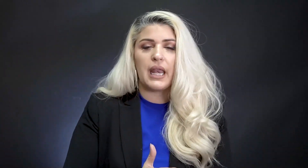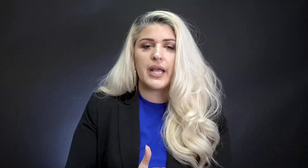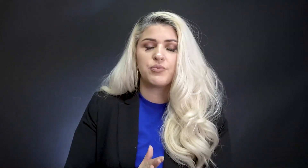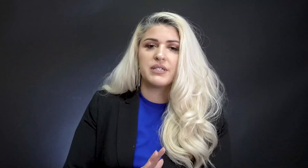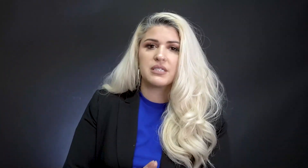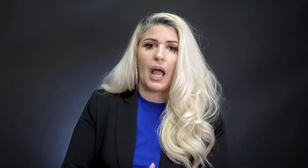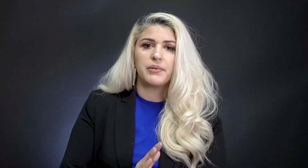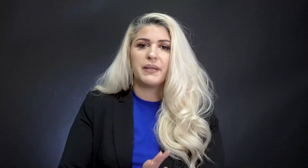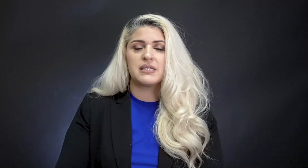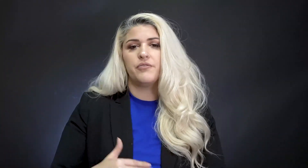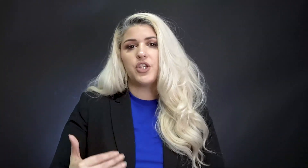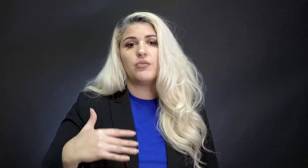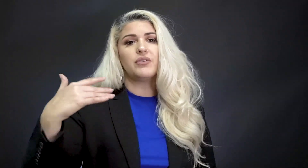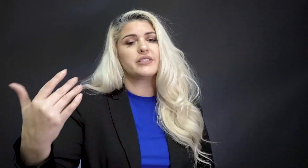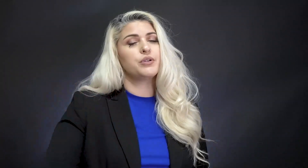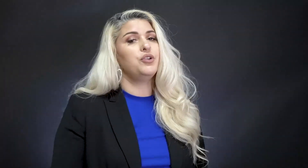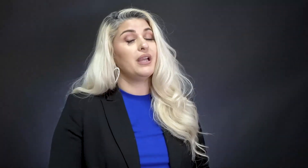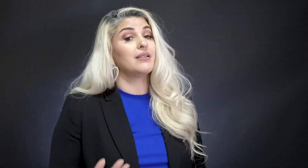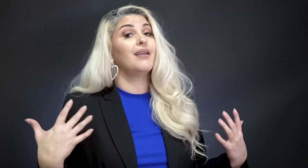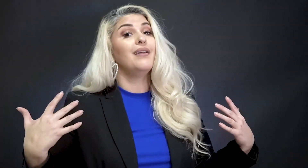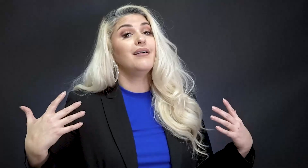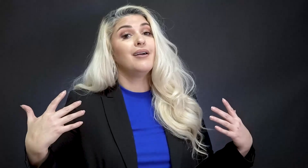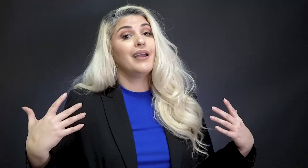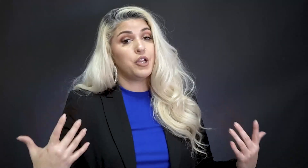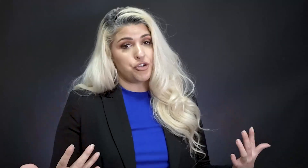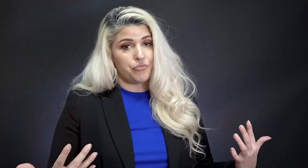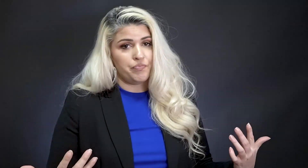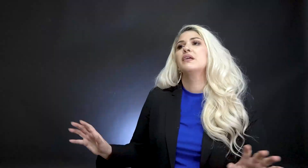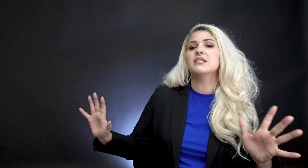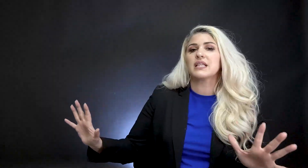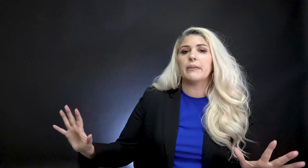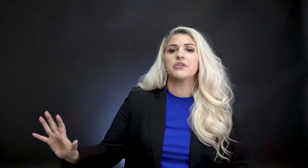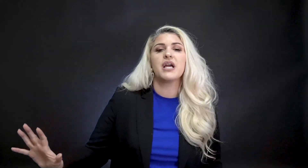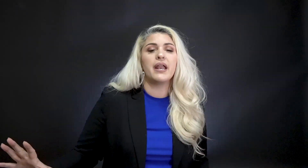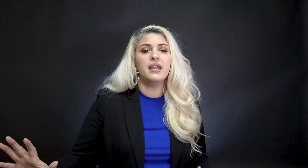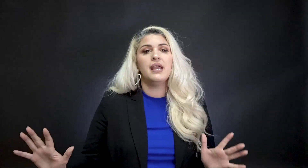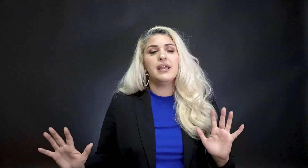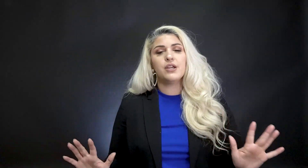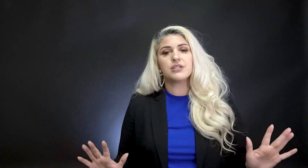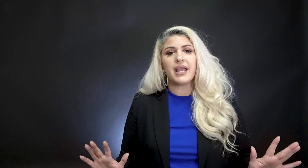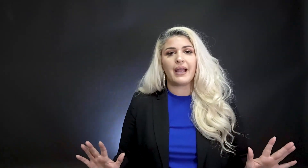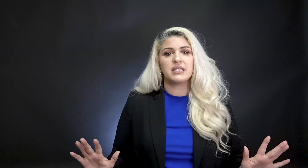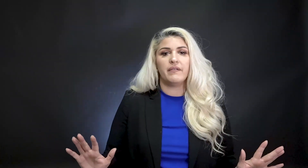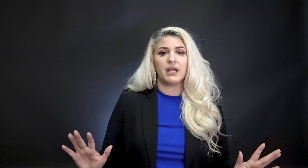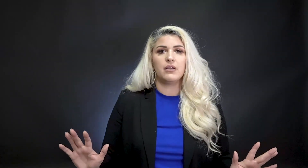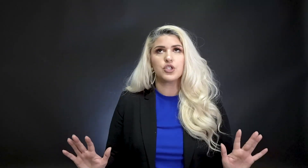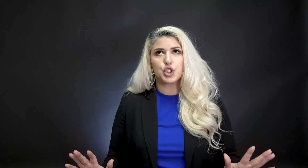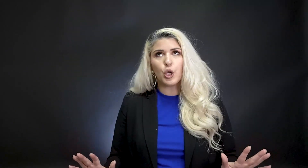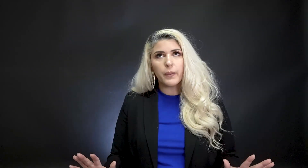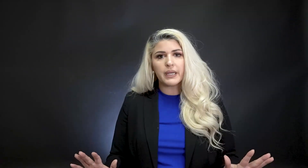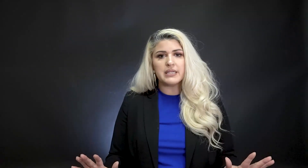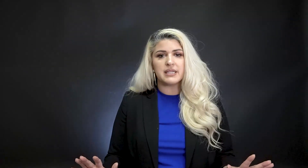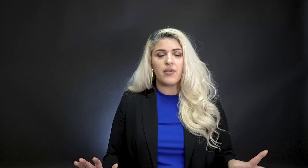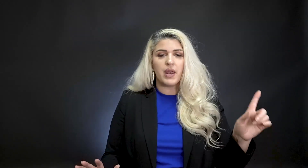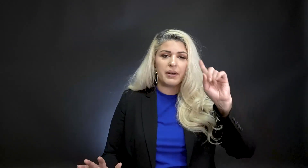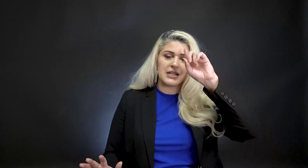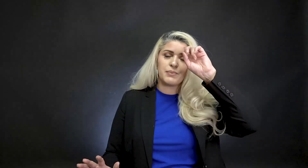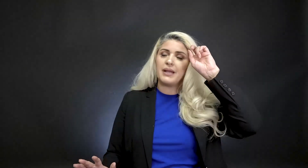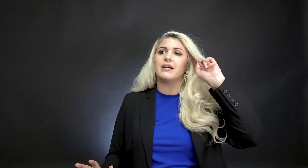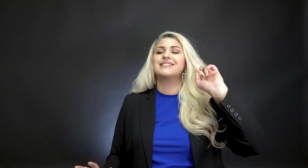recognize when it stops, because if you don't, that's when you get injured. Disclaimer done. Here's the activity. Super easy. And then I'm going to explain a